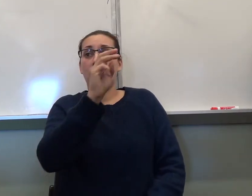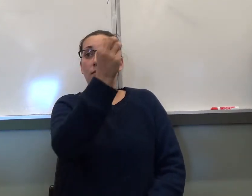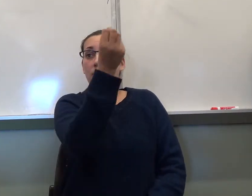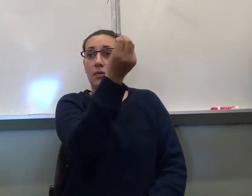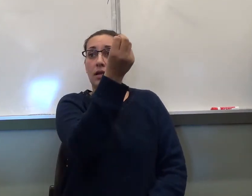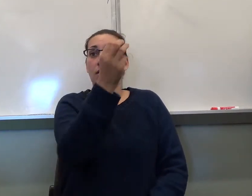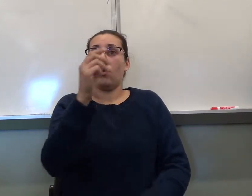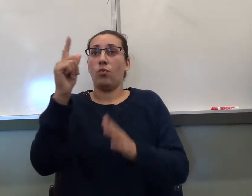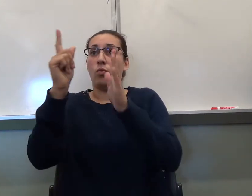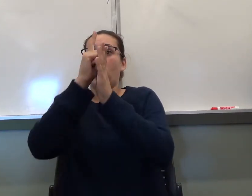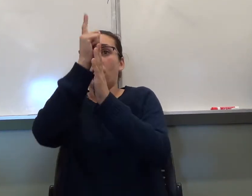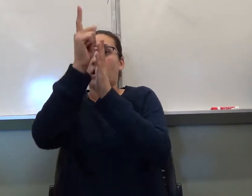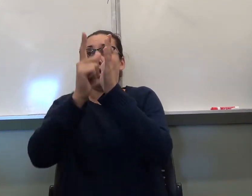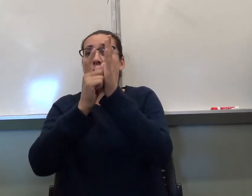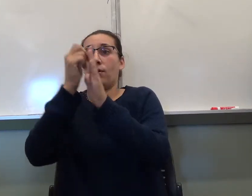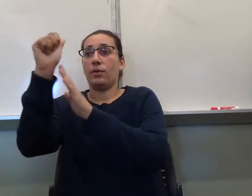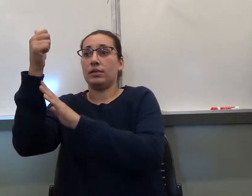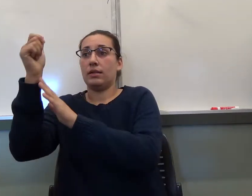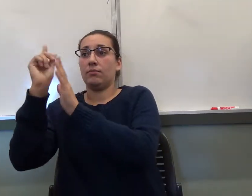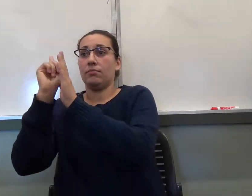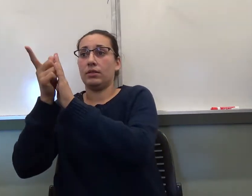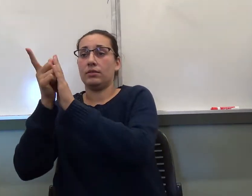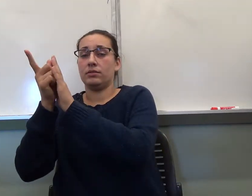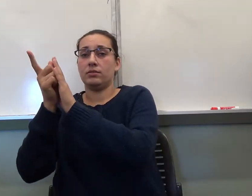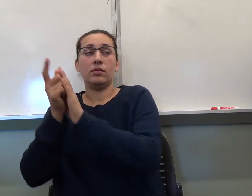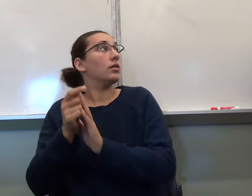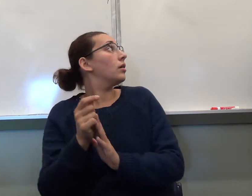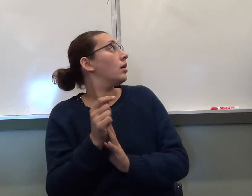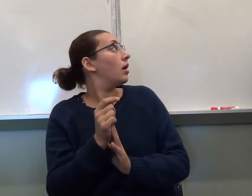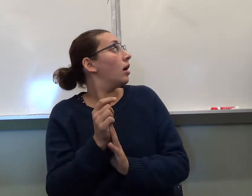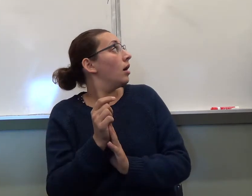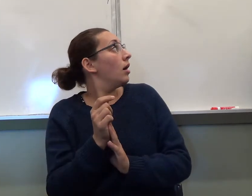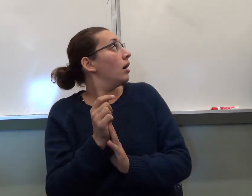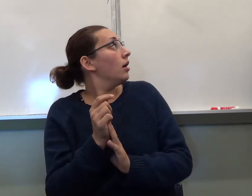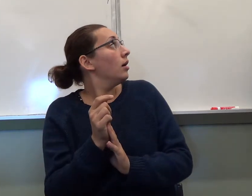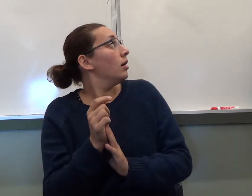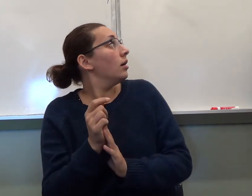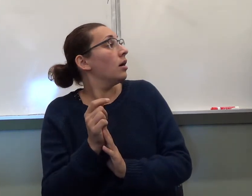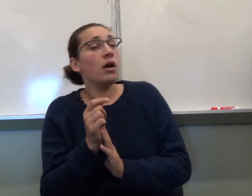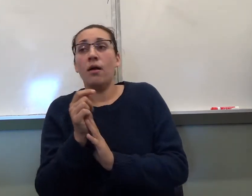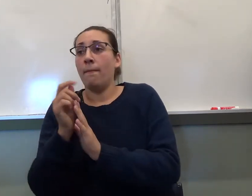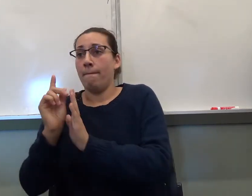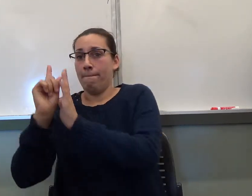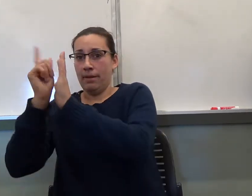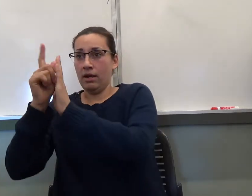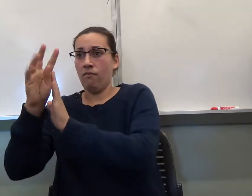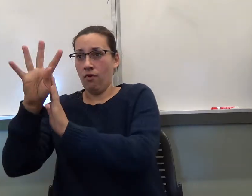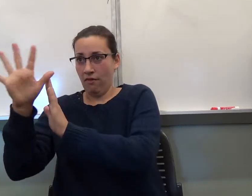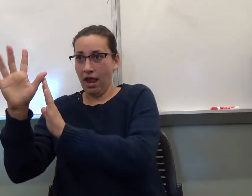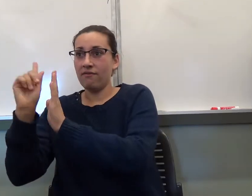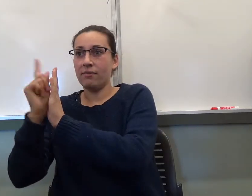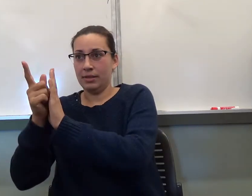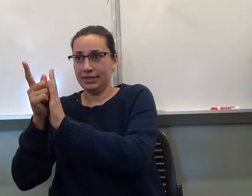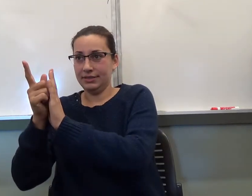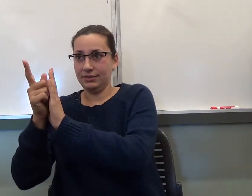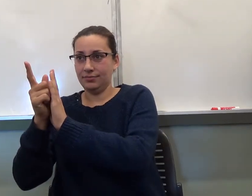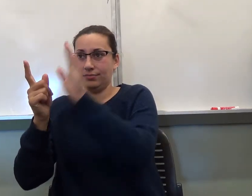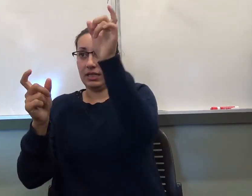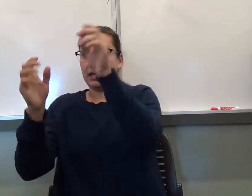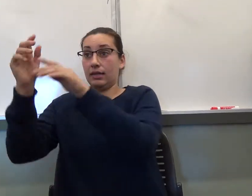45 minutes. Now I'm going to put minutes above minutes. I'm going to line them up because that's actually how we're going to deal with this. We're